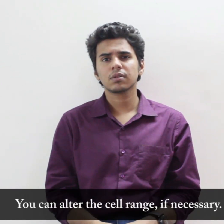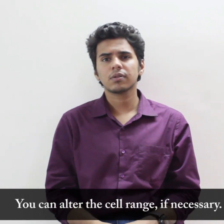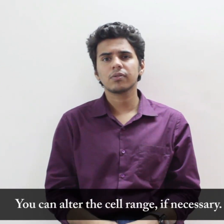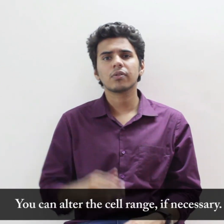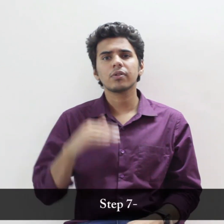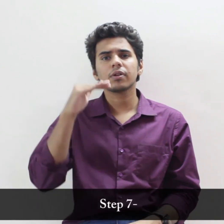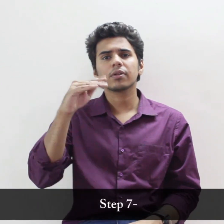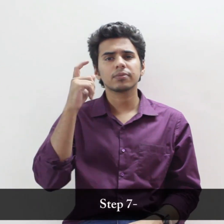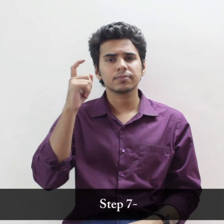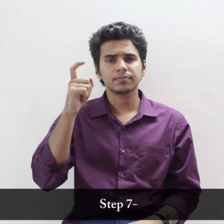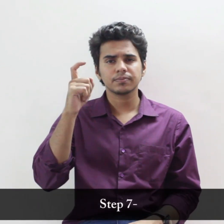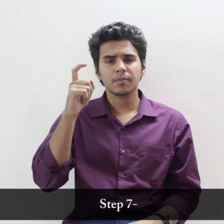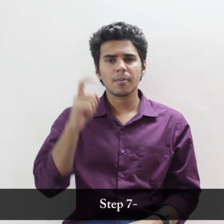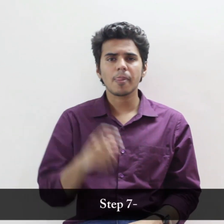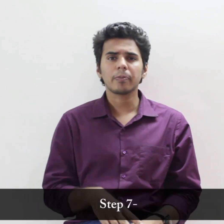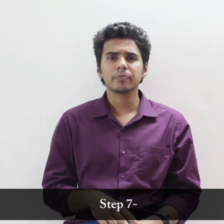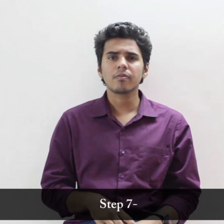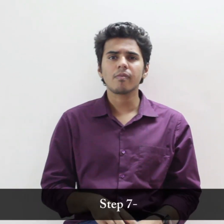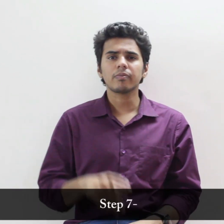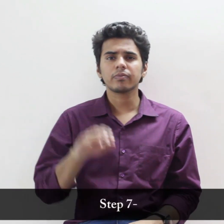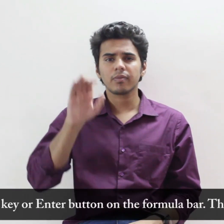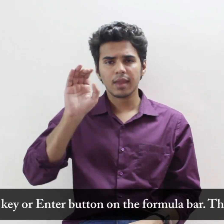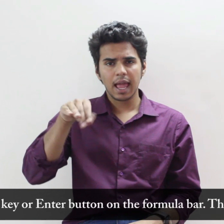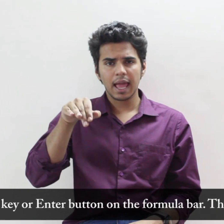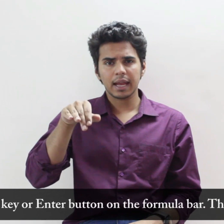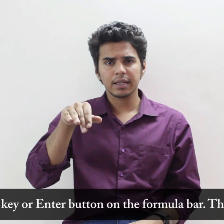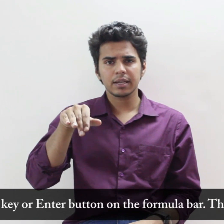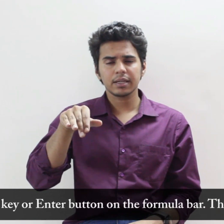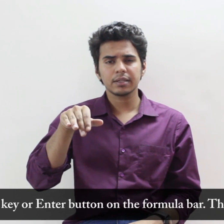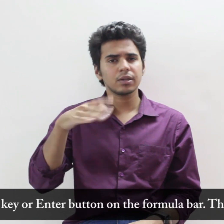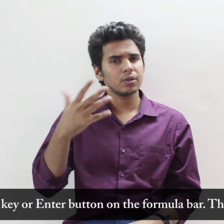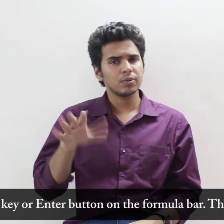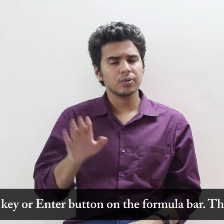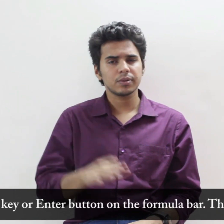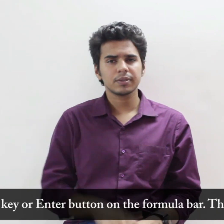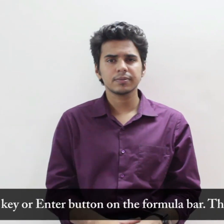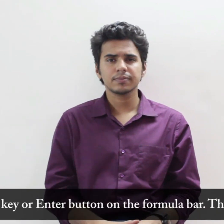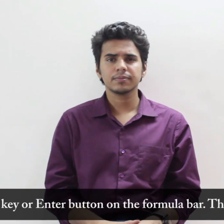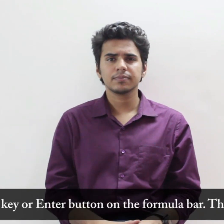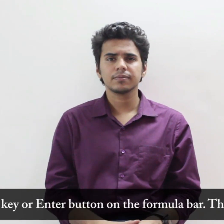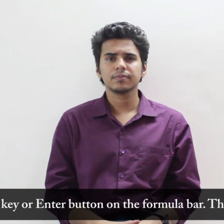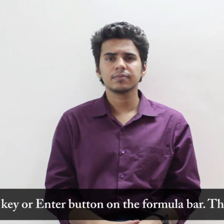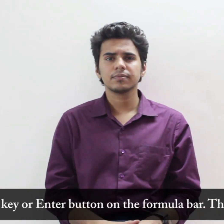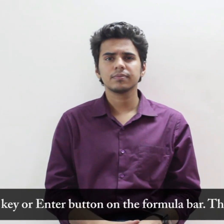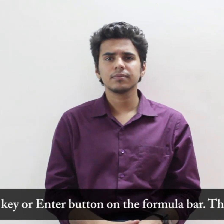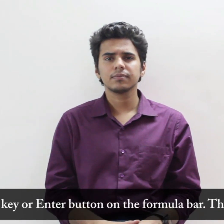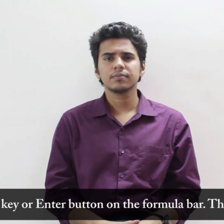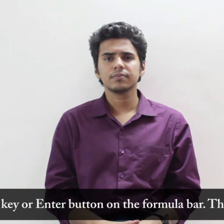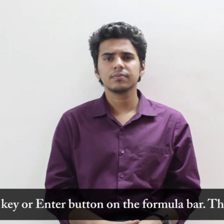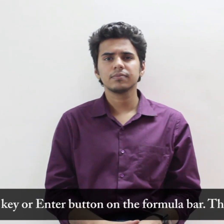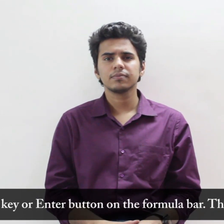Step 7. Press the enter key or enter button on the formula bar. The total will appear.